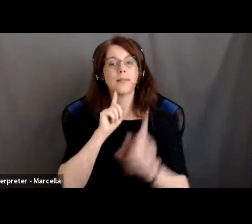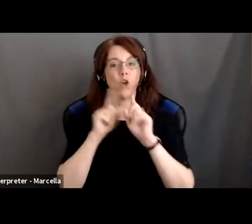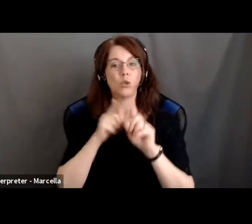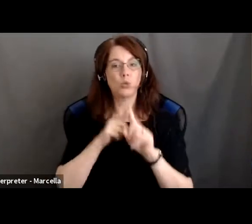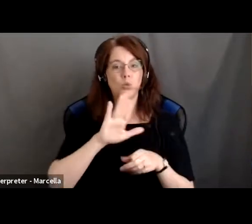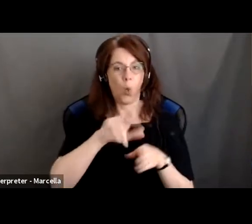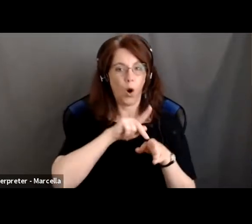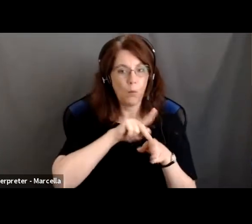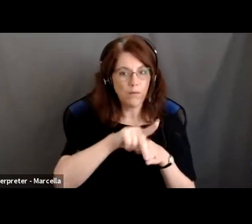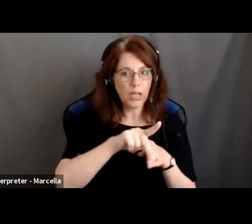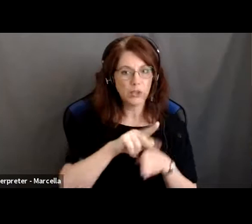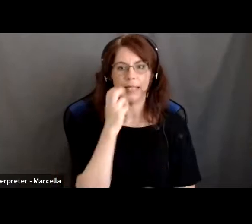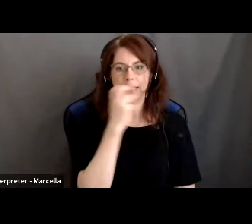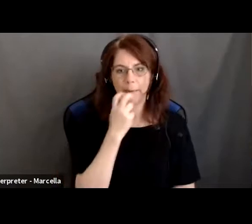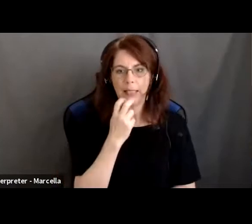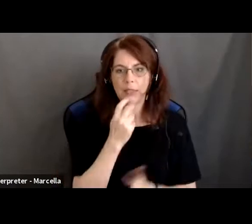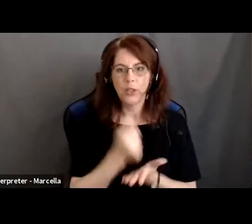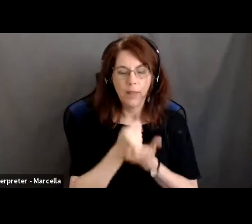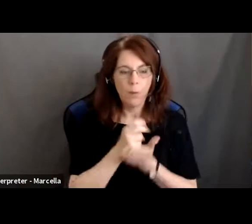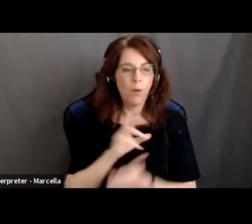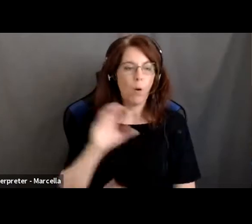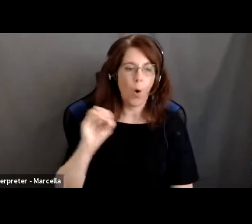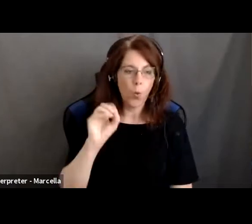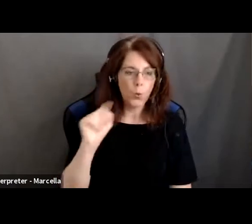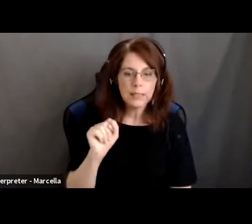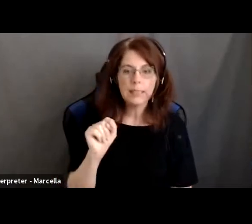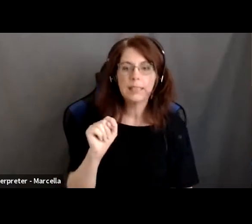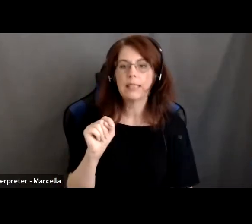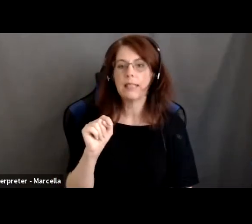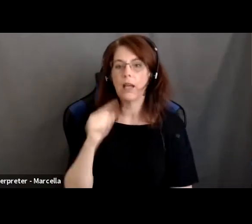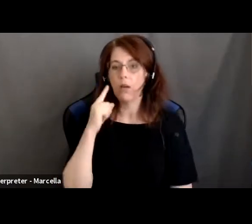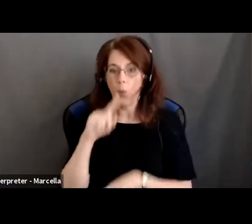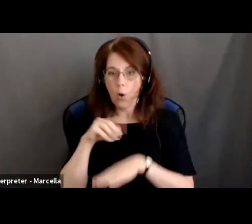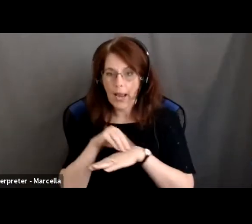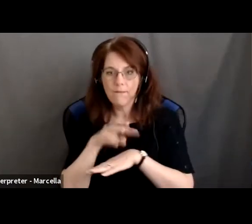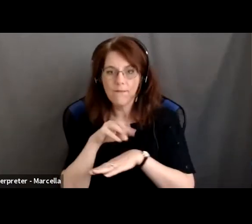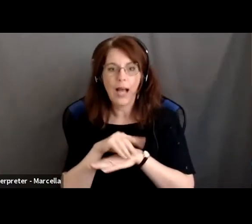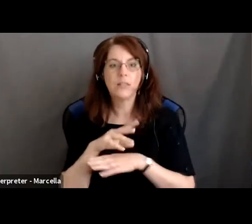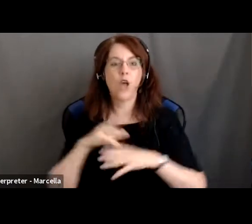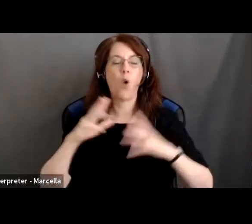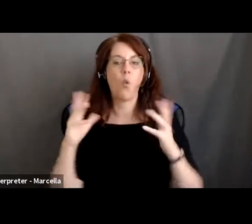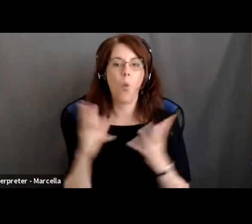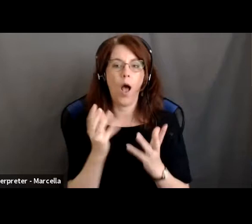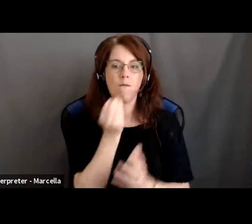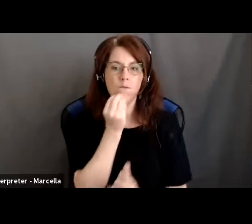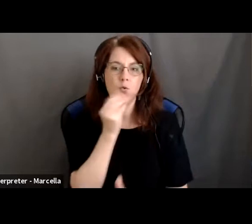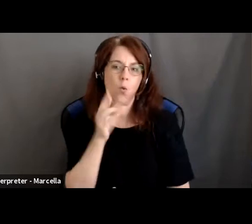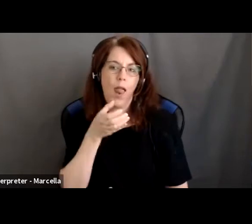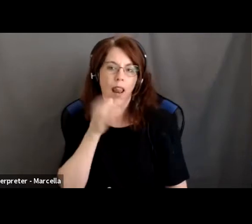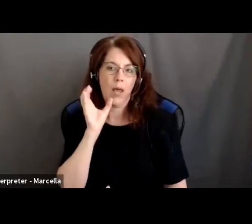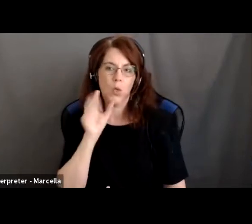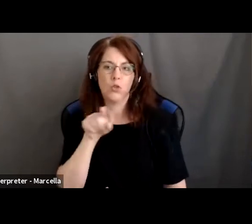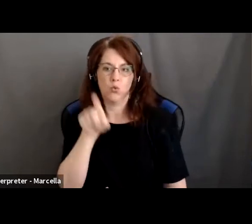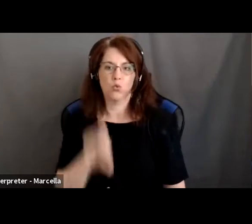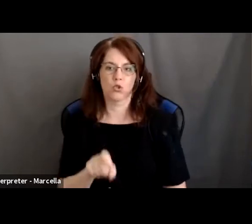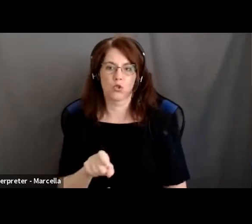like a speech language pathologist or an occupational therapist for advice on consumption of foods or liquids for the safety of